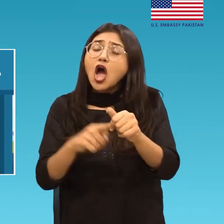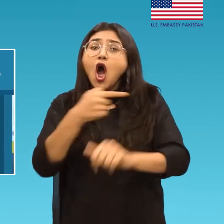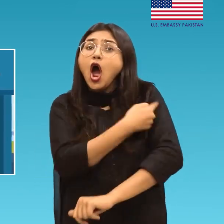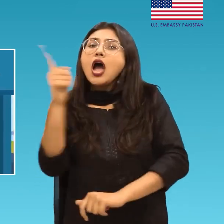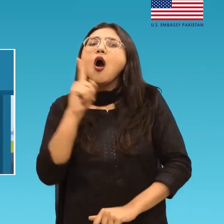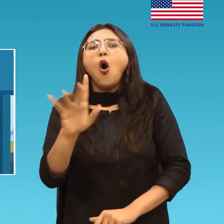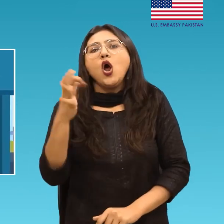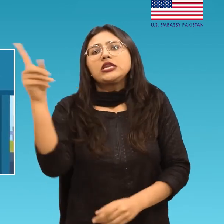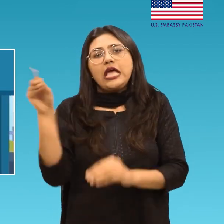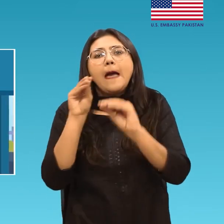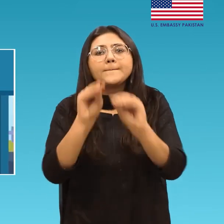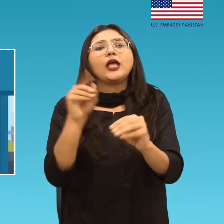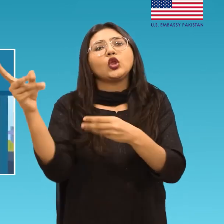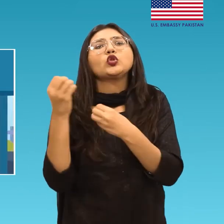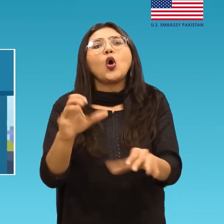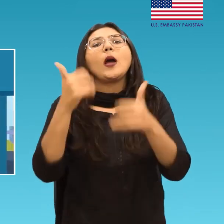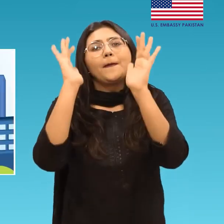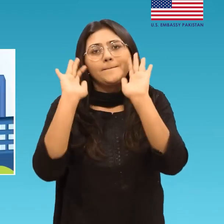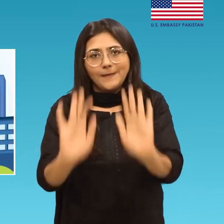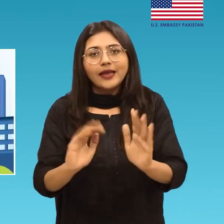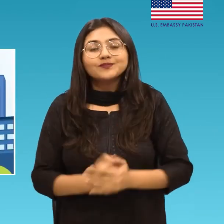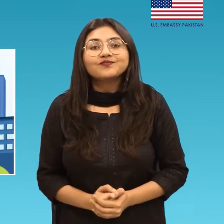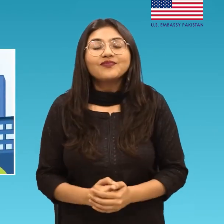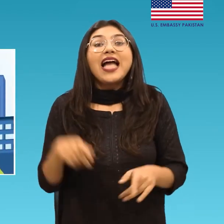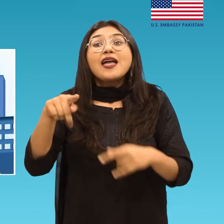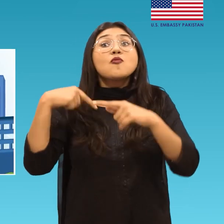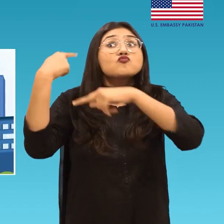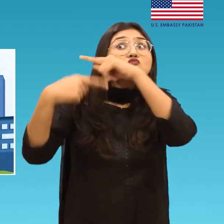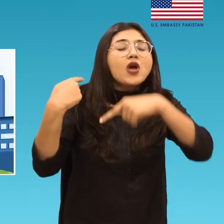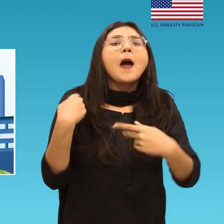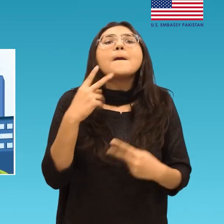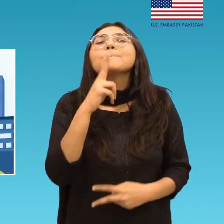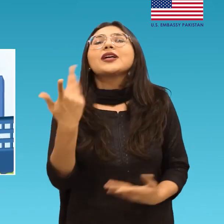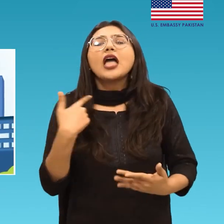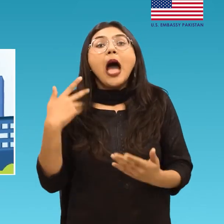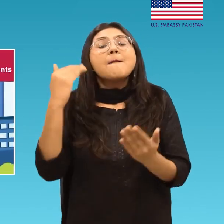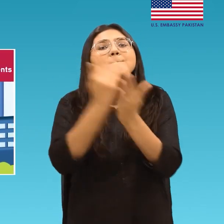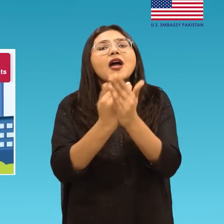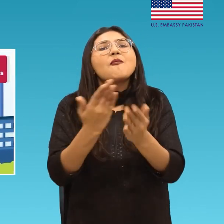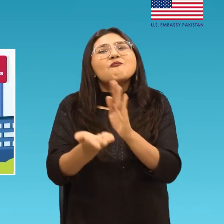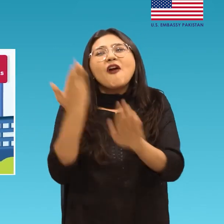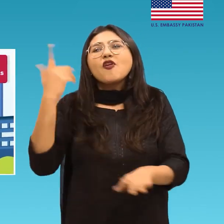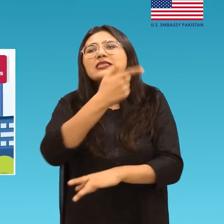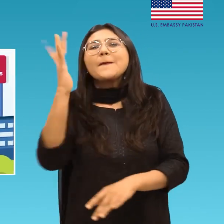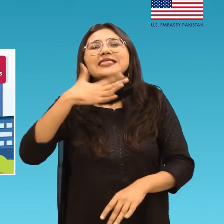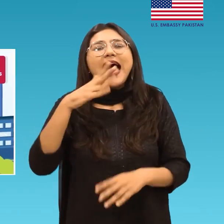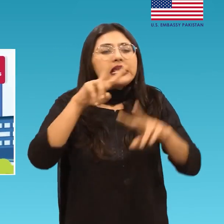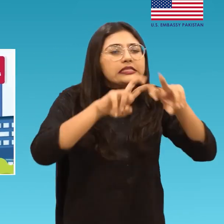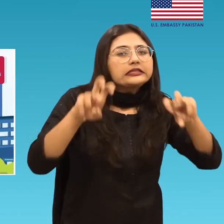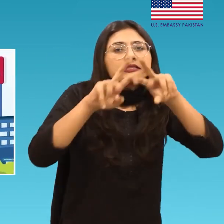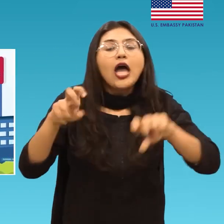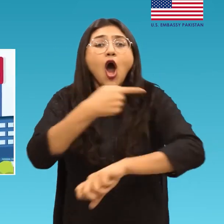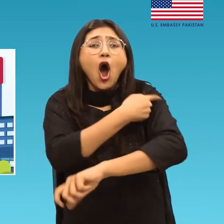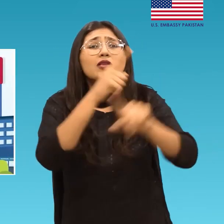diagnosis and proper treatment of covid19 the typical daily symptoms are concluded from the study of 138 patients